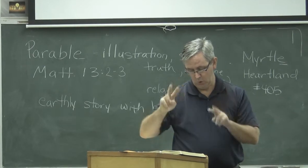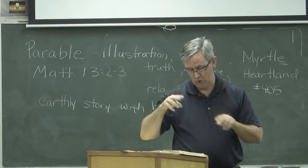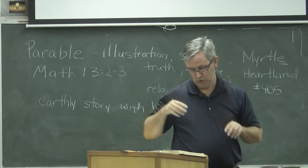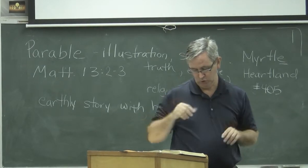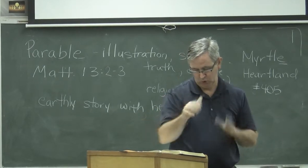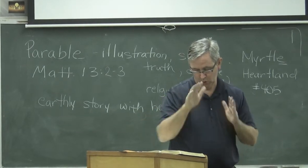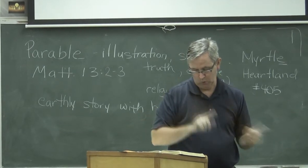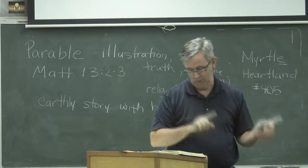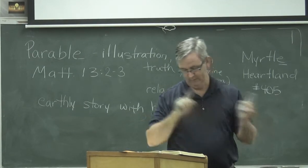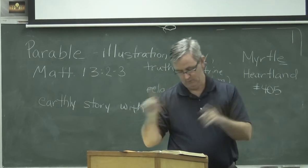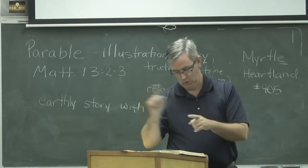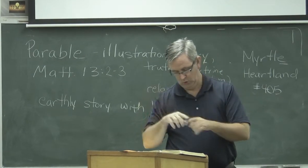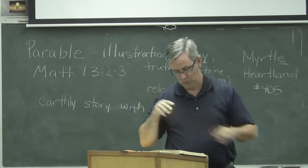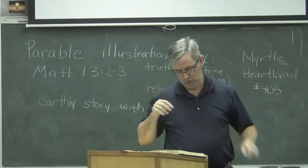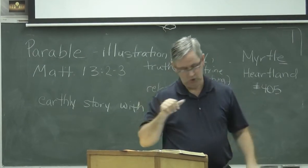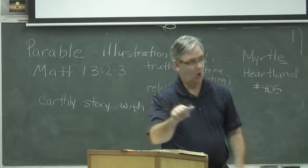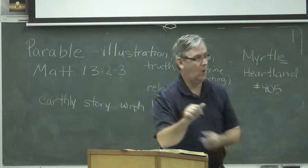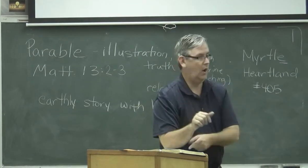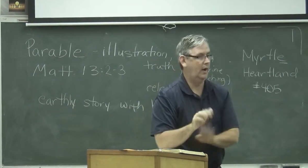Behold, a sower went forth to sow.